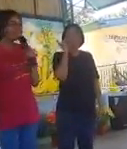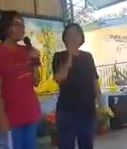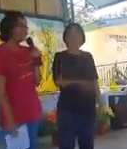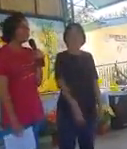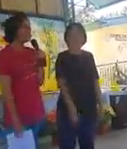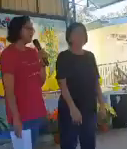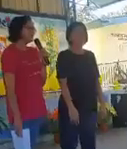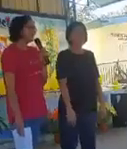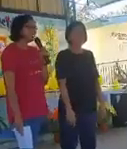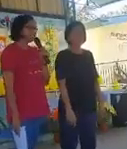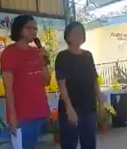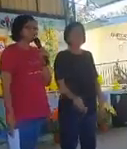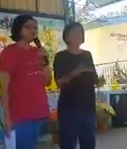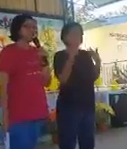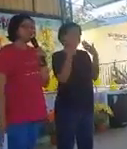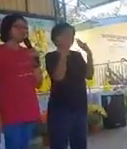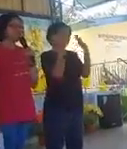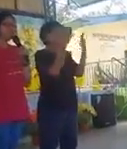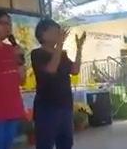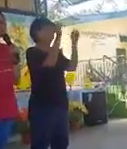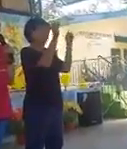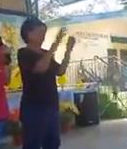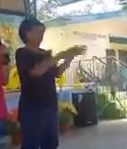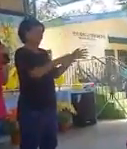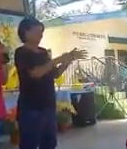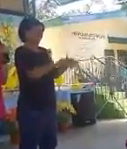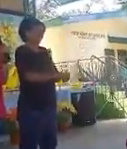Danias, the teachers,